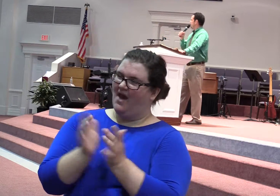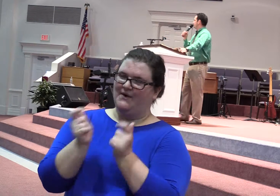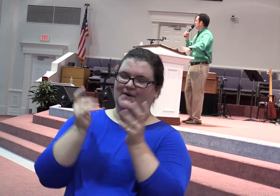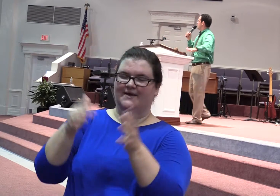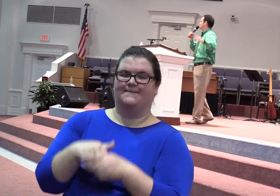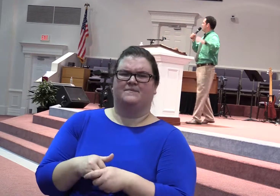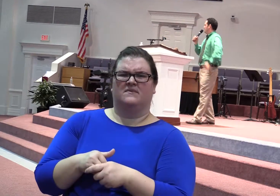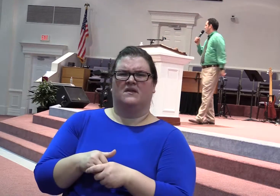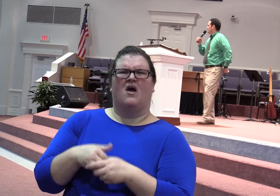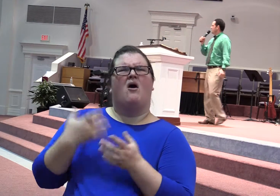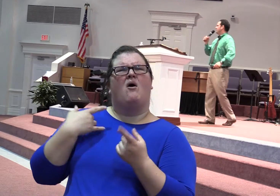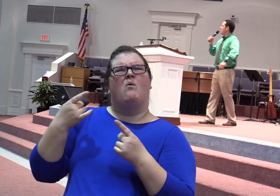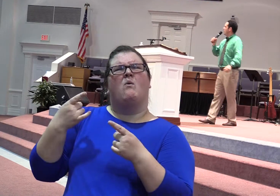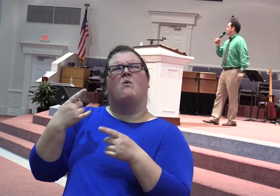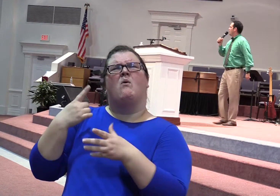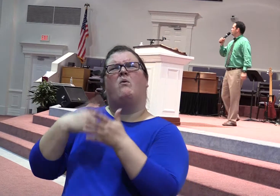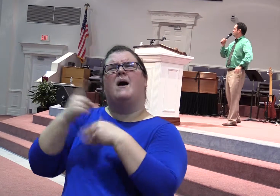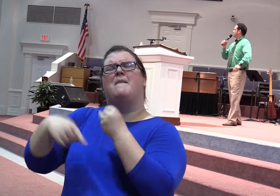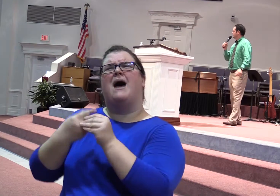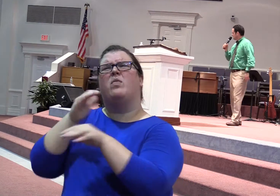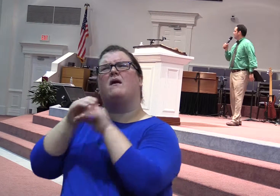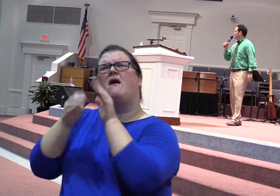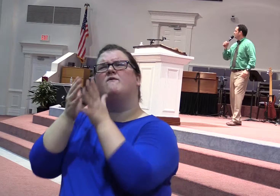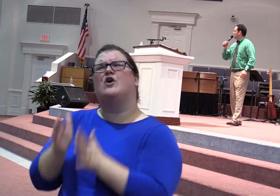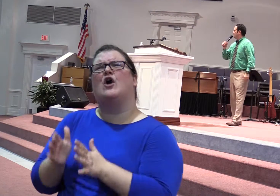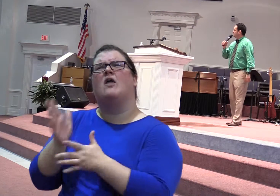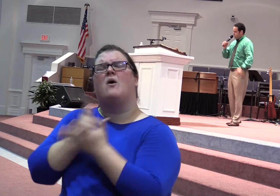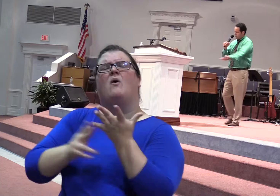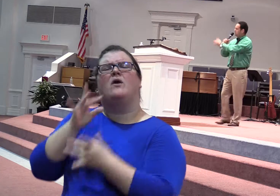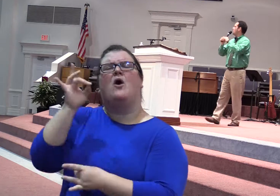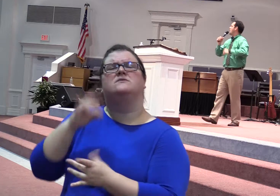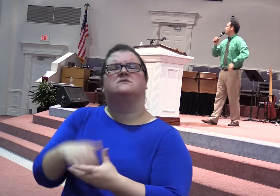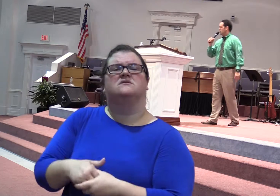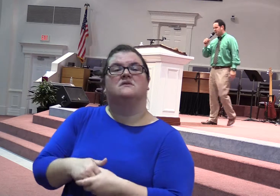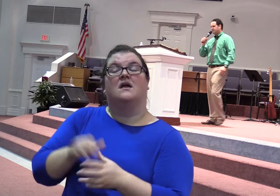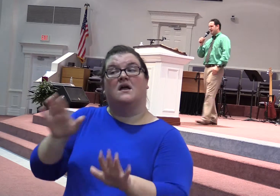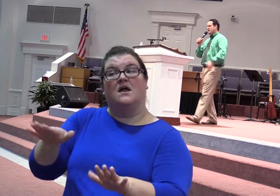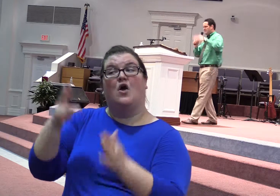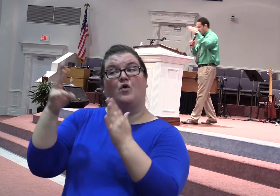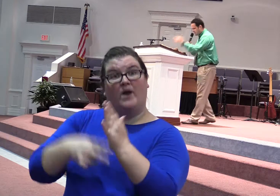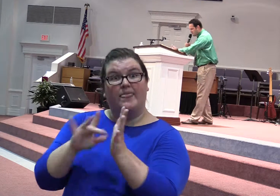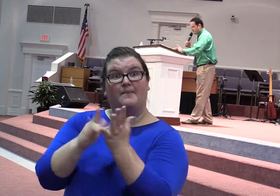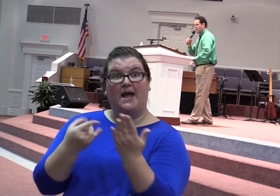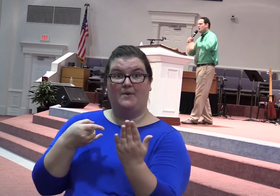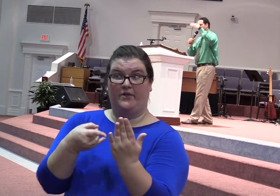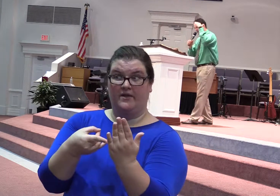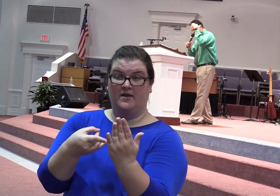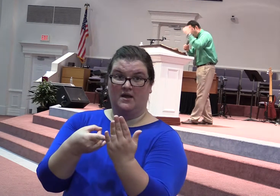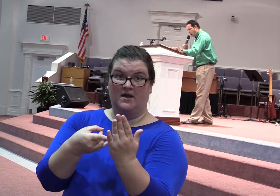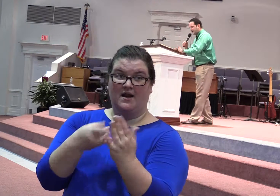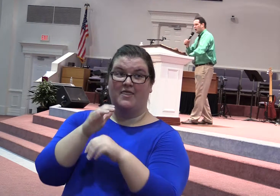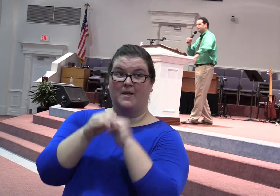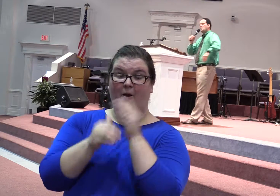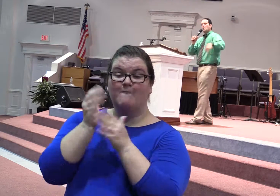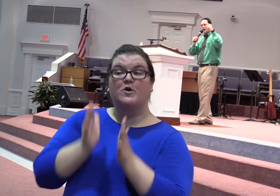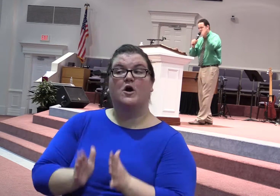What about the Comforter? What about the Holy Ghost? Come on now. Well, read the word, because he said, but the Comforter, which is the